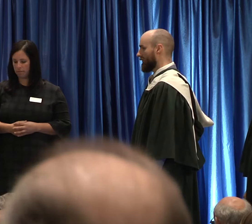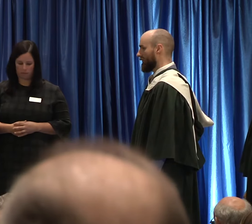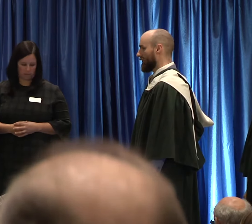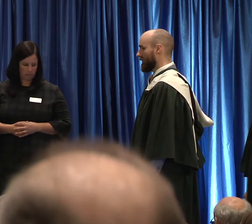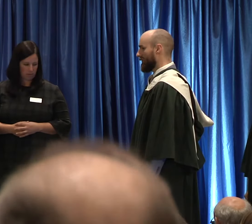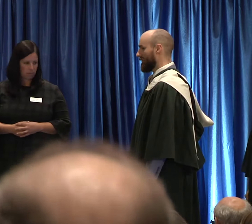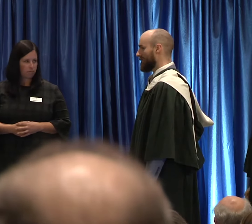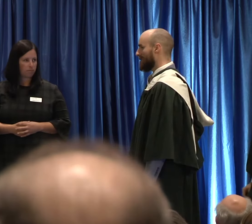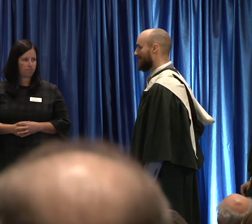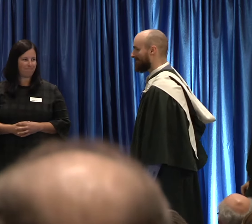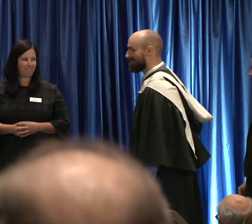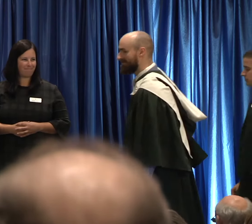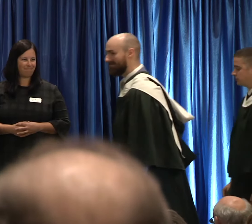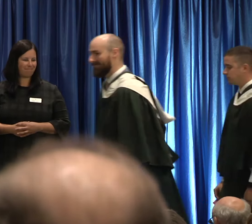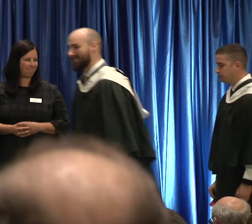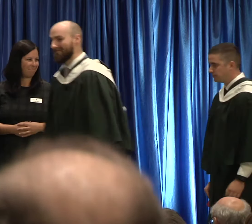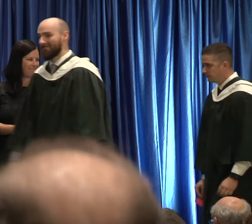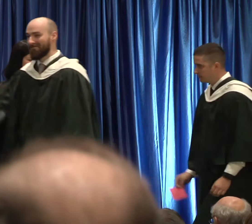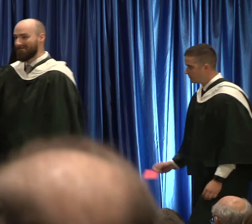David Annan.